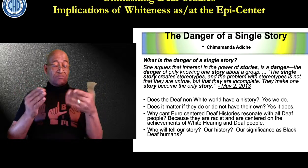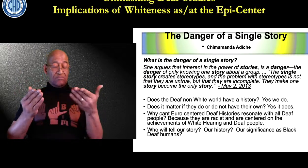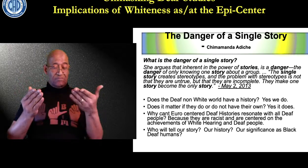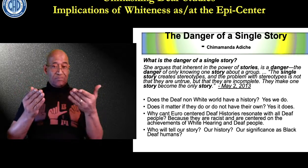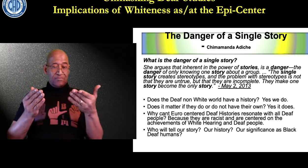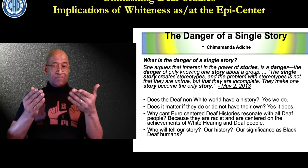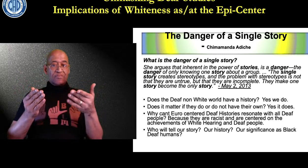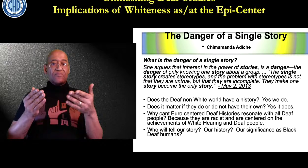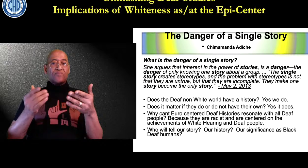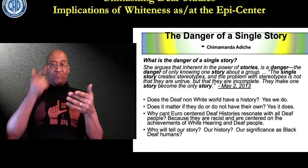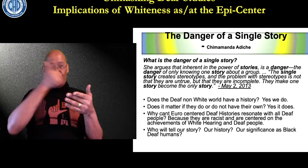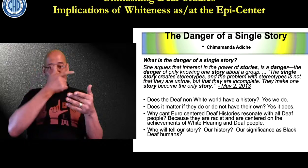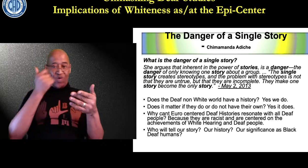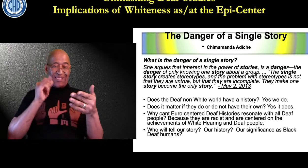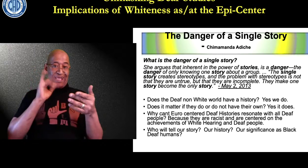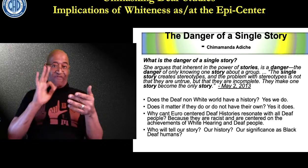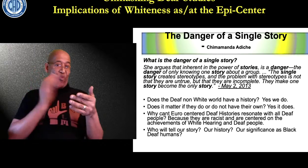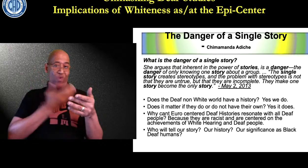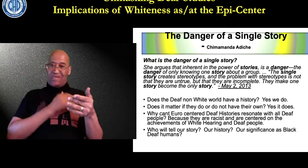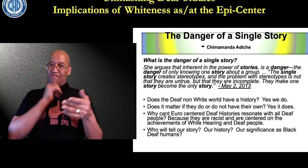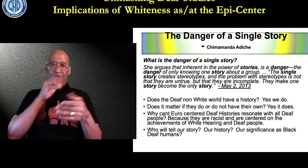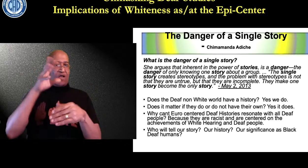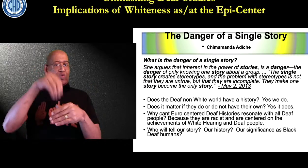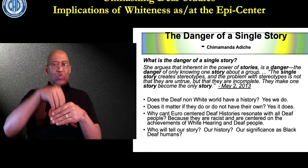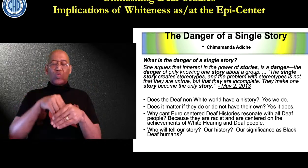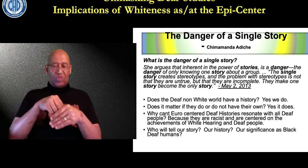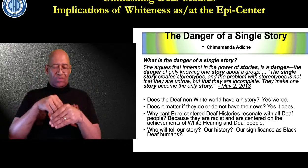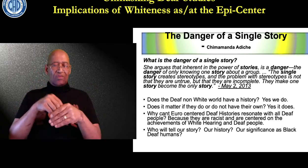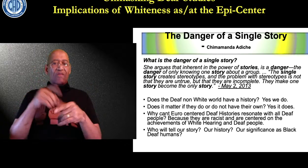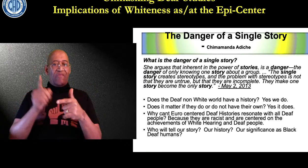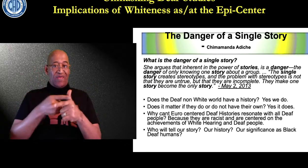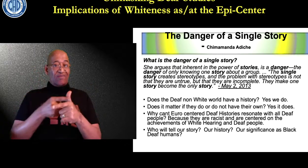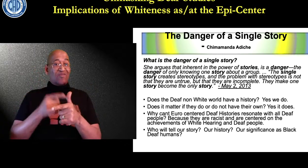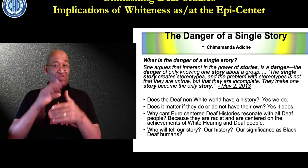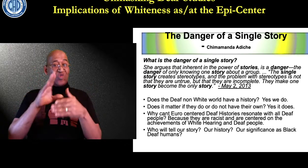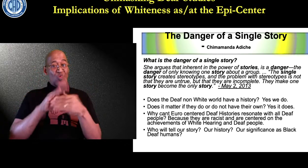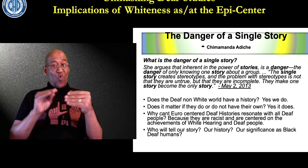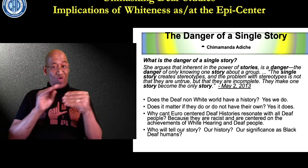We need to be part of that process of telling the story.